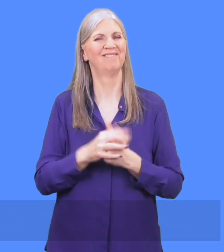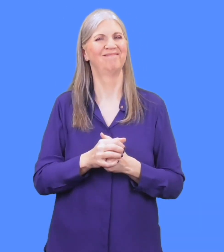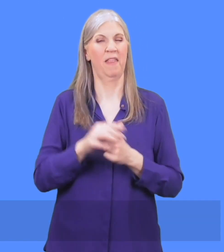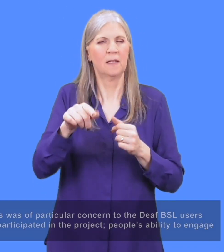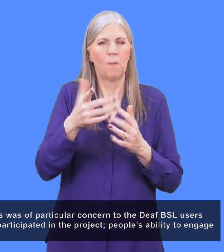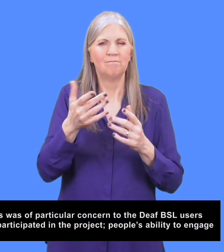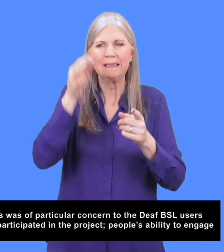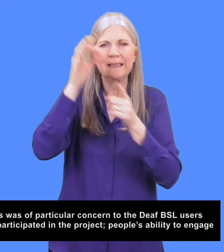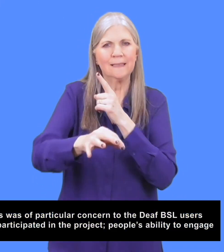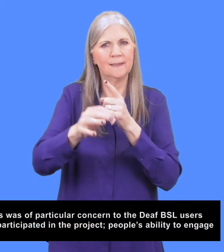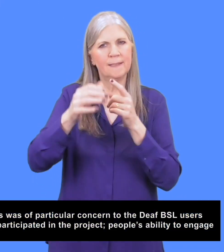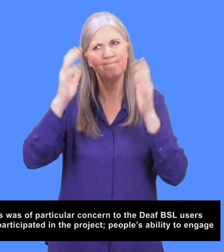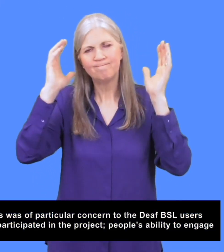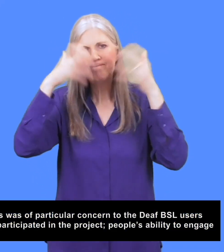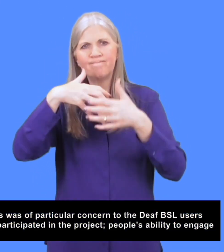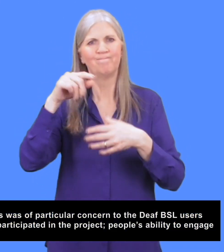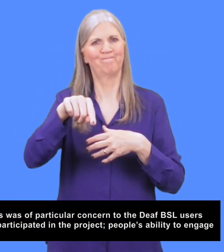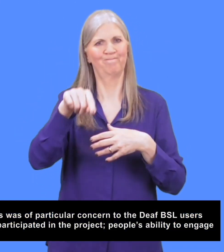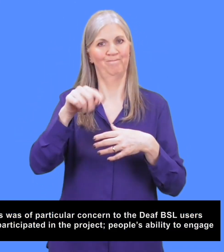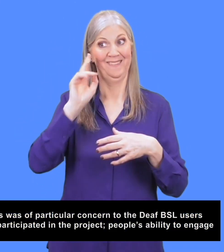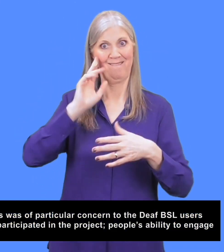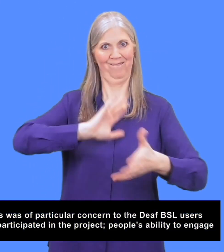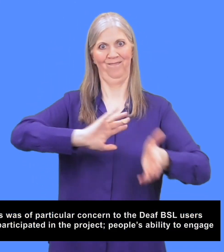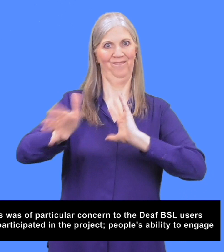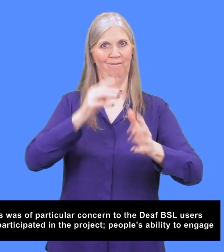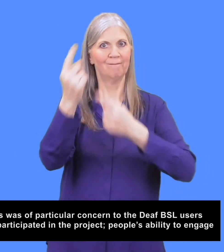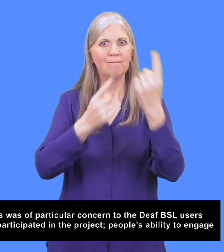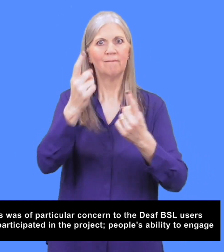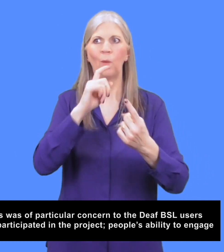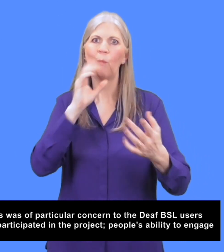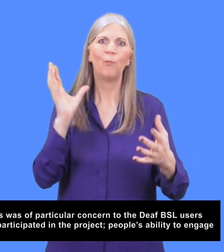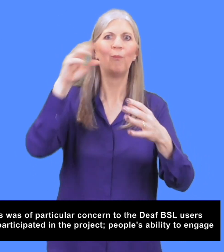of particular concern to the deaf BSL users who participated in the project.